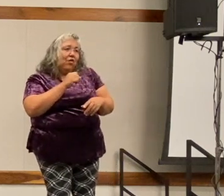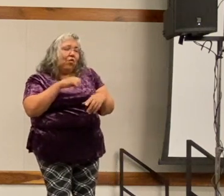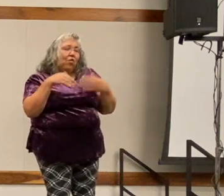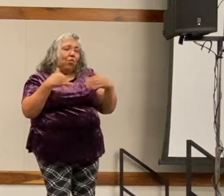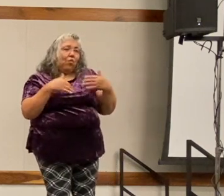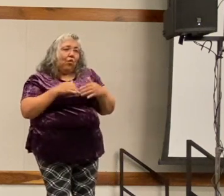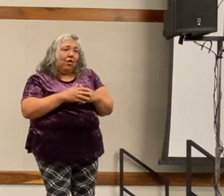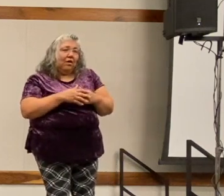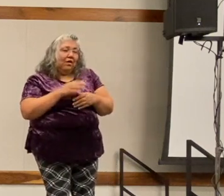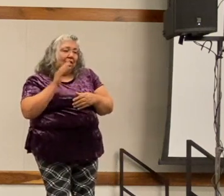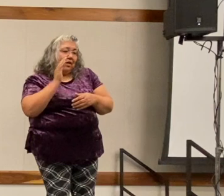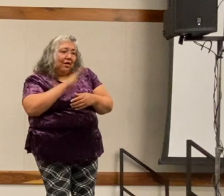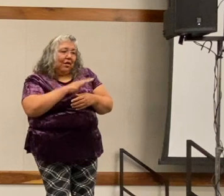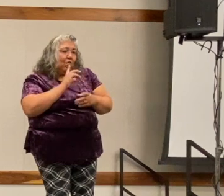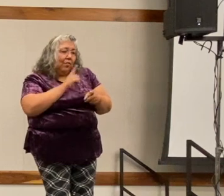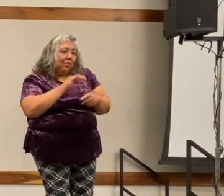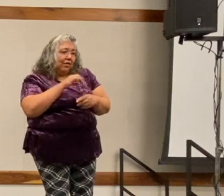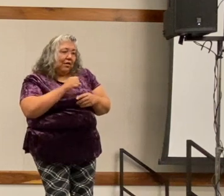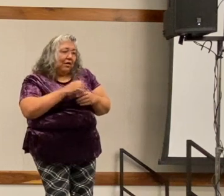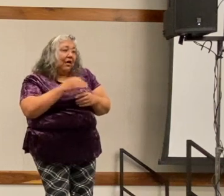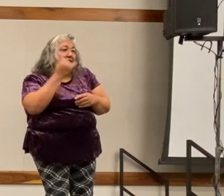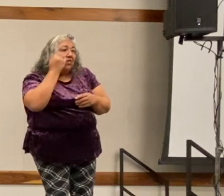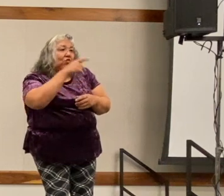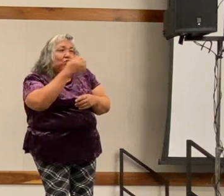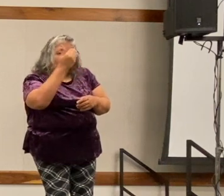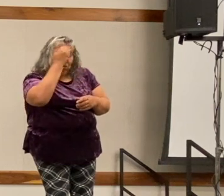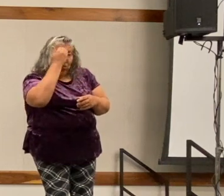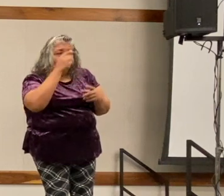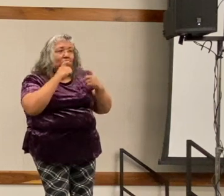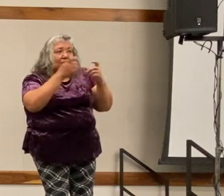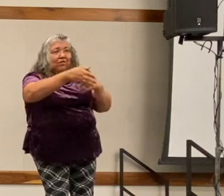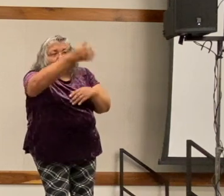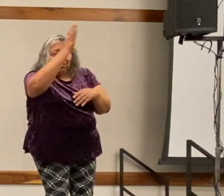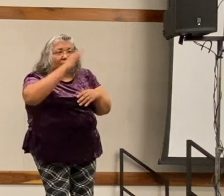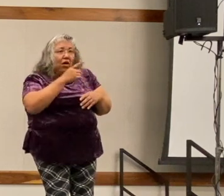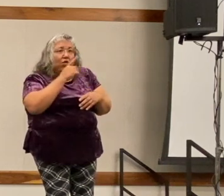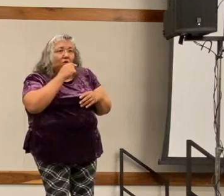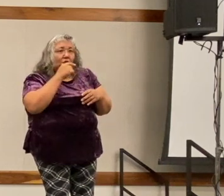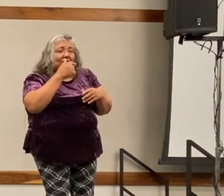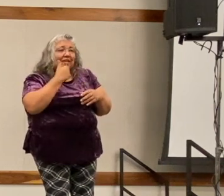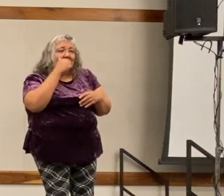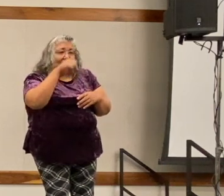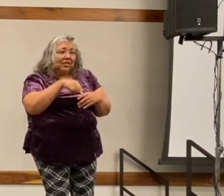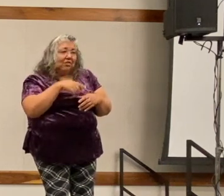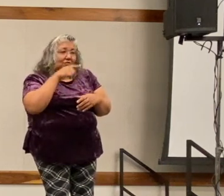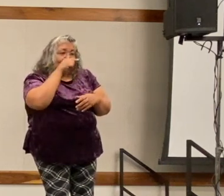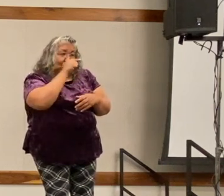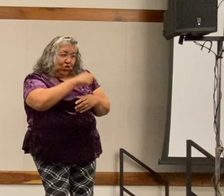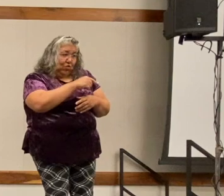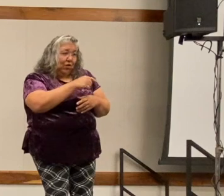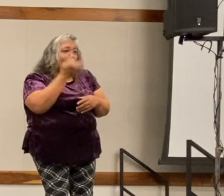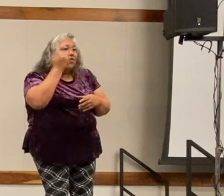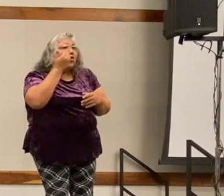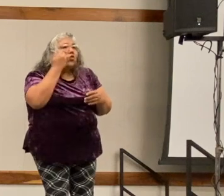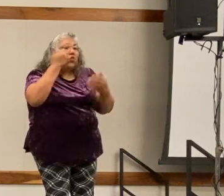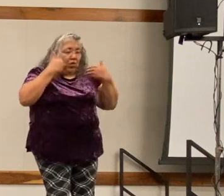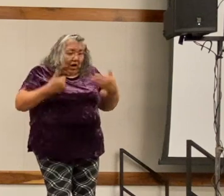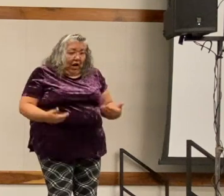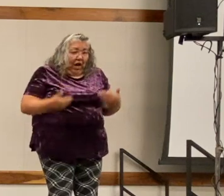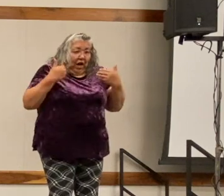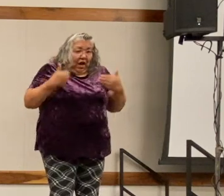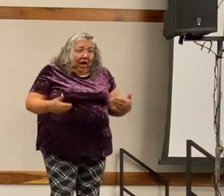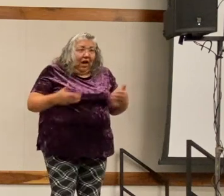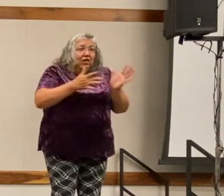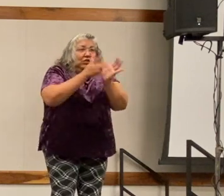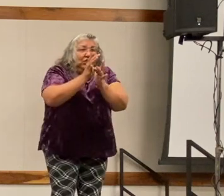world. His response says, "If you knew the gift of God who was saying this to you," meaning if you knew that